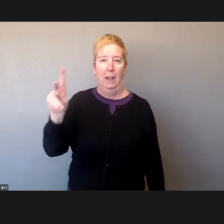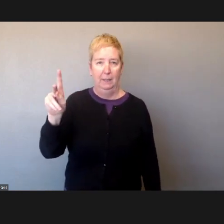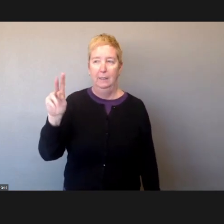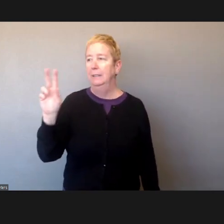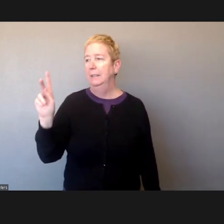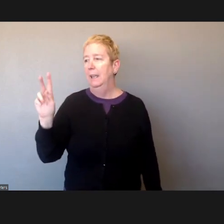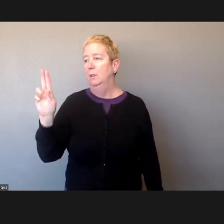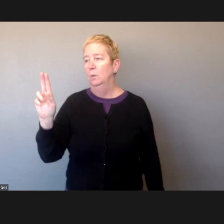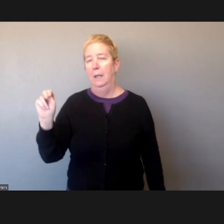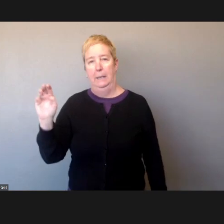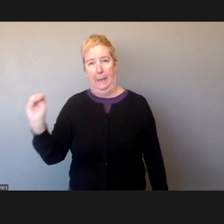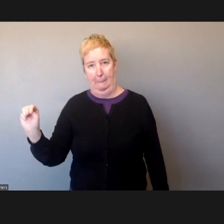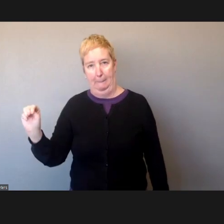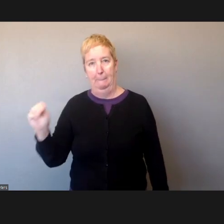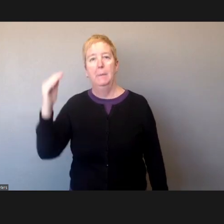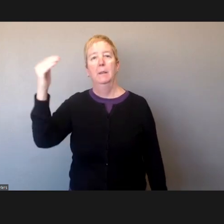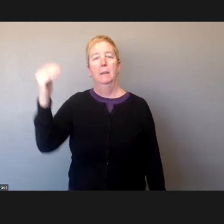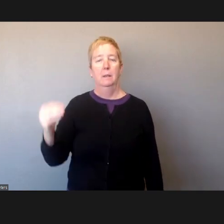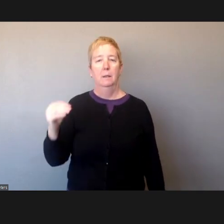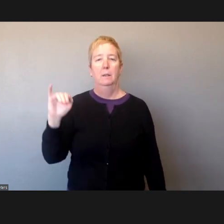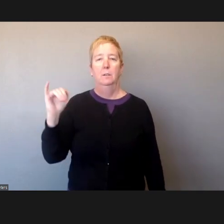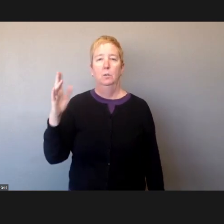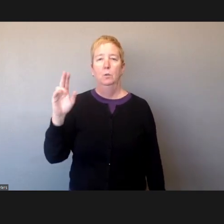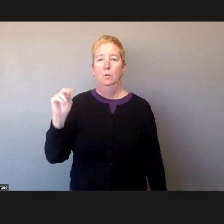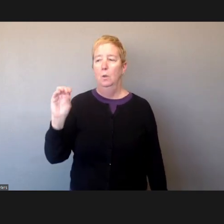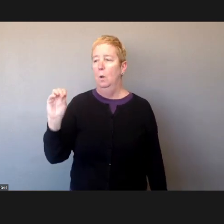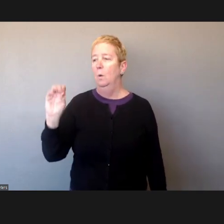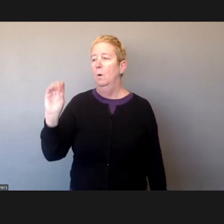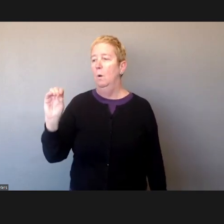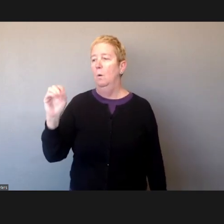KUNM, and after that, Juno Ogle.